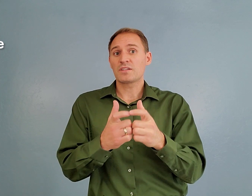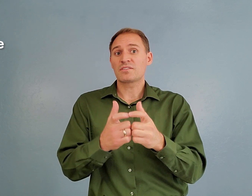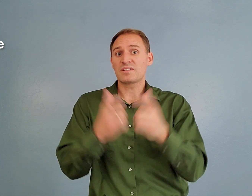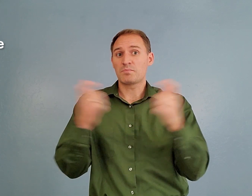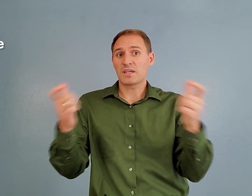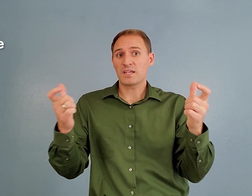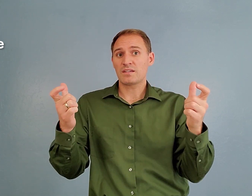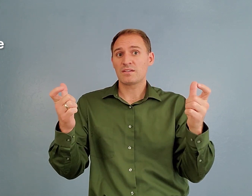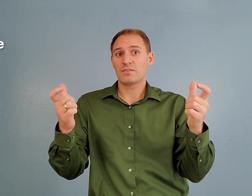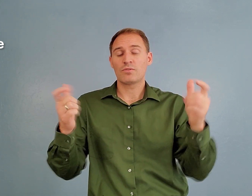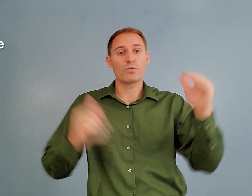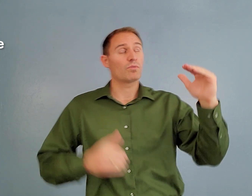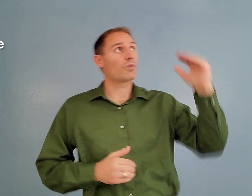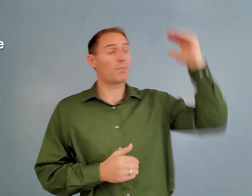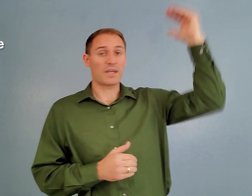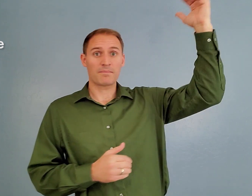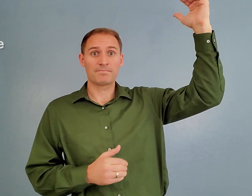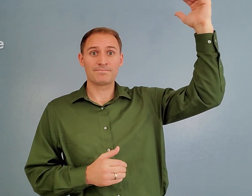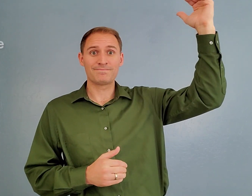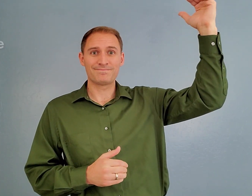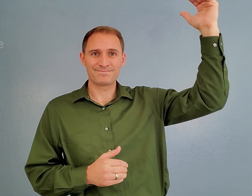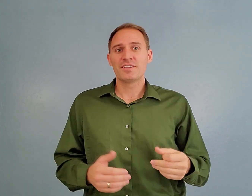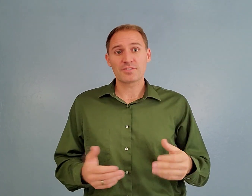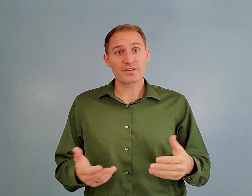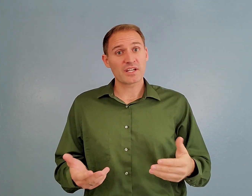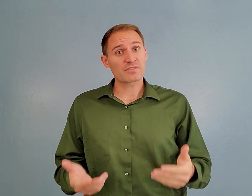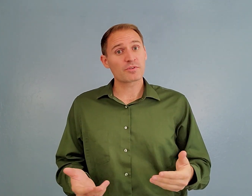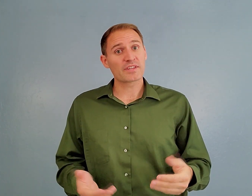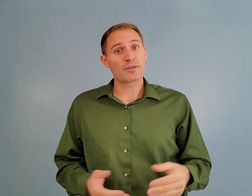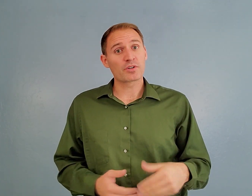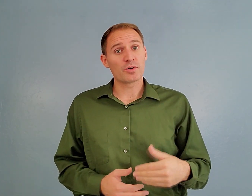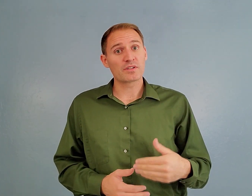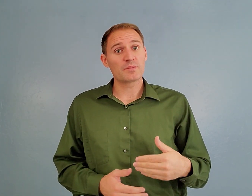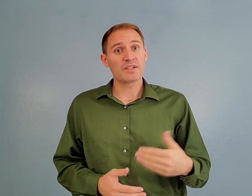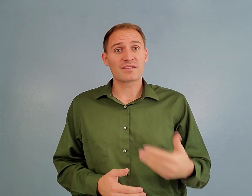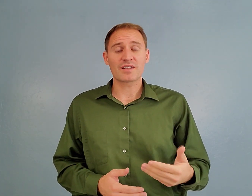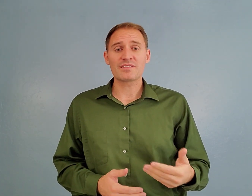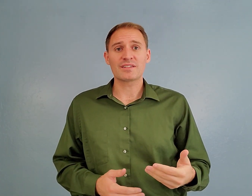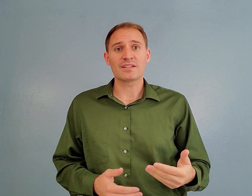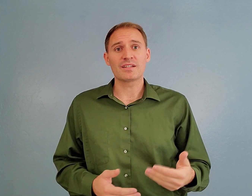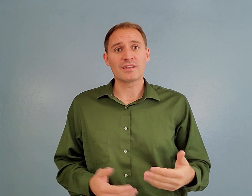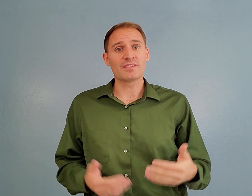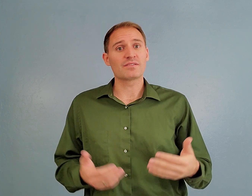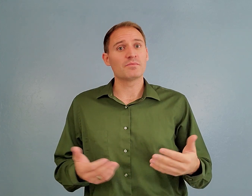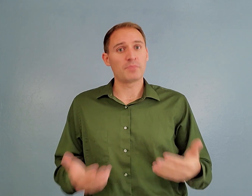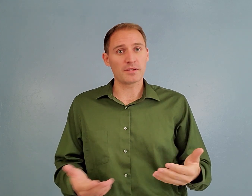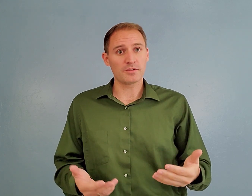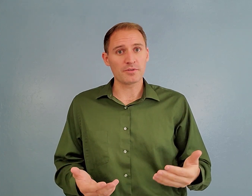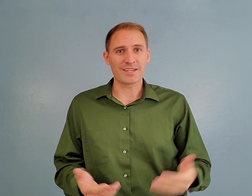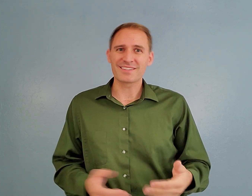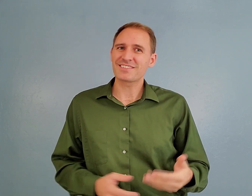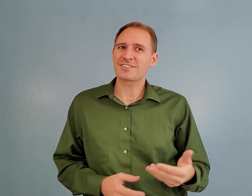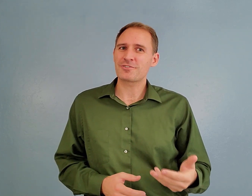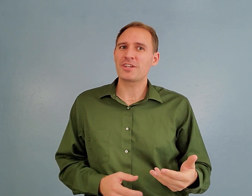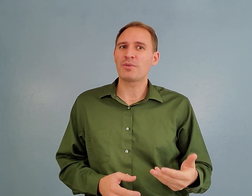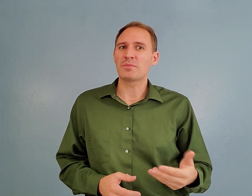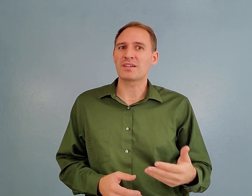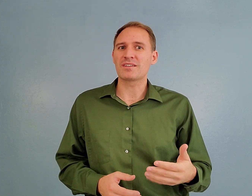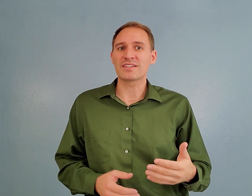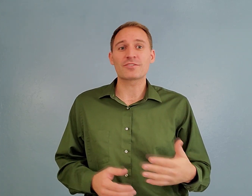see big or big. So the next word that we're going to be discussing is blue. And this is a tricky one because not only